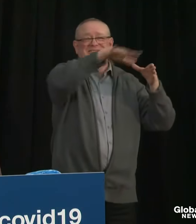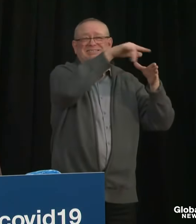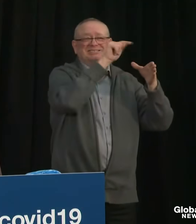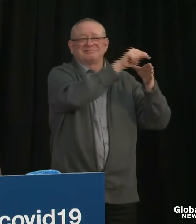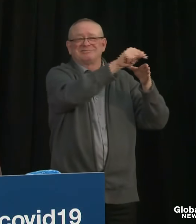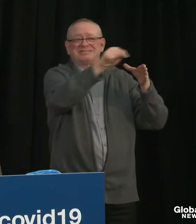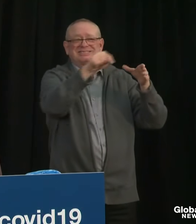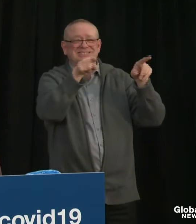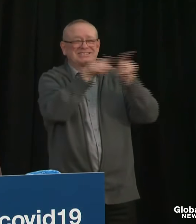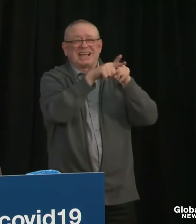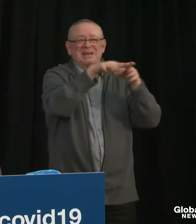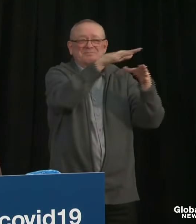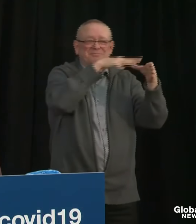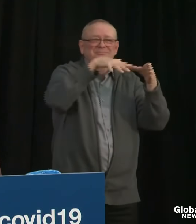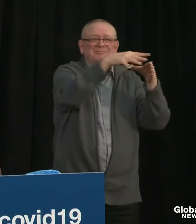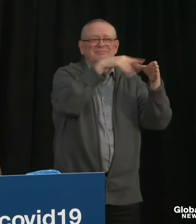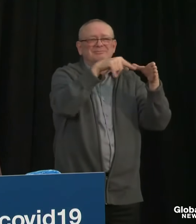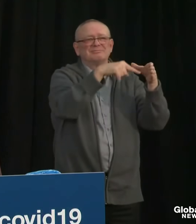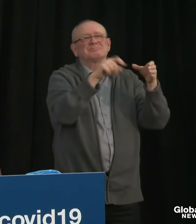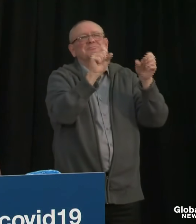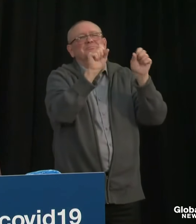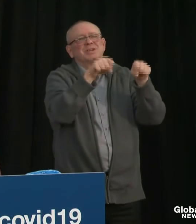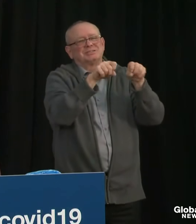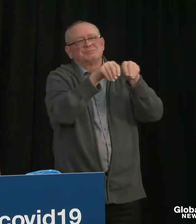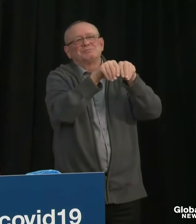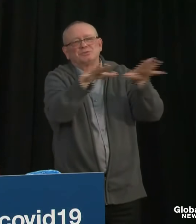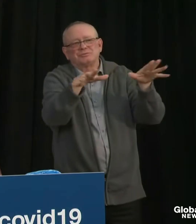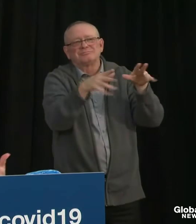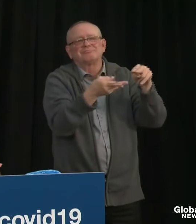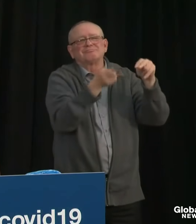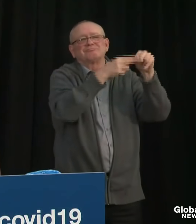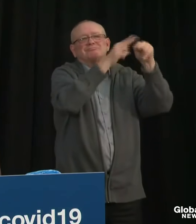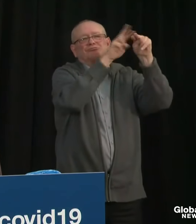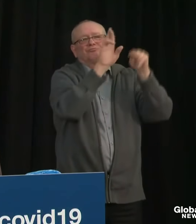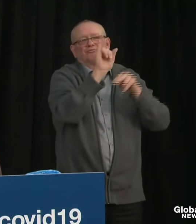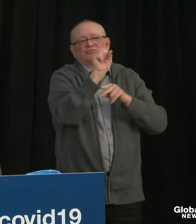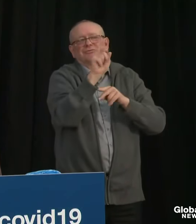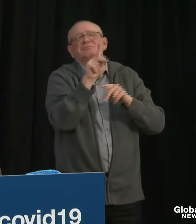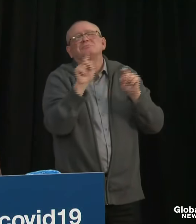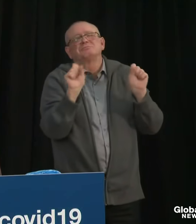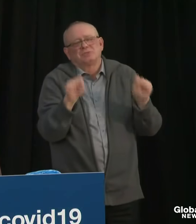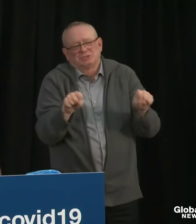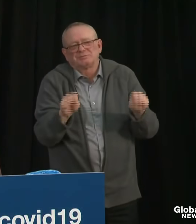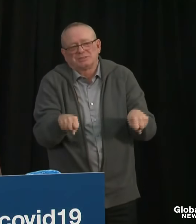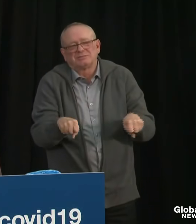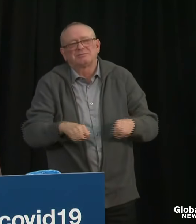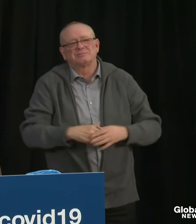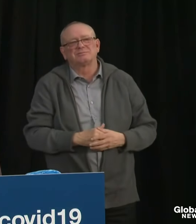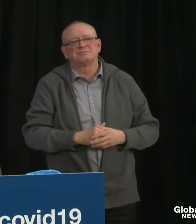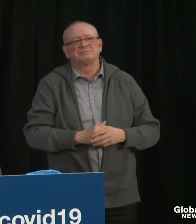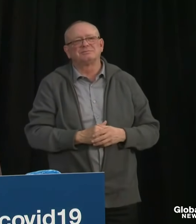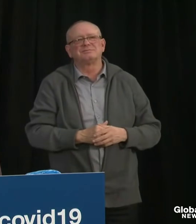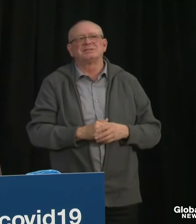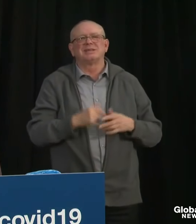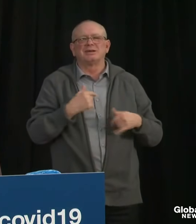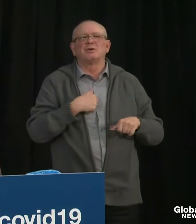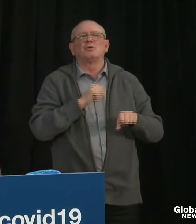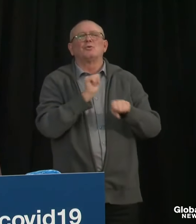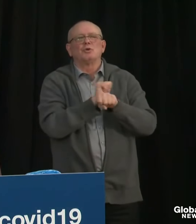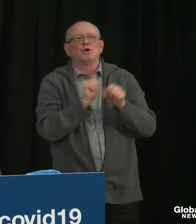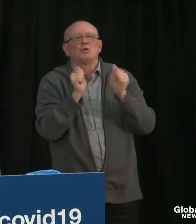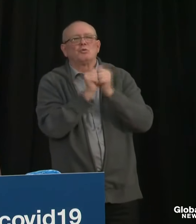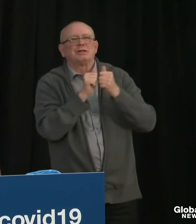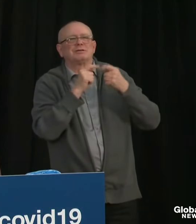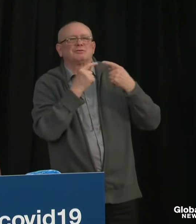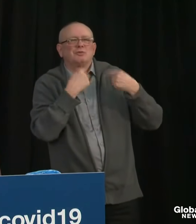of any setting. And so again, that's the work that we're all collectively engaged in to bring our transmission down with the measures that are currently in